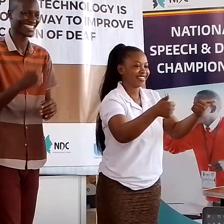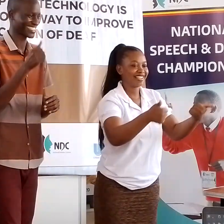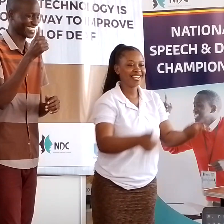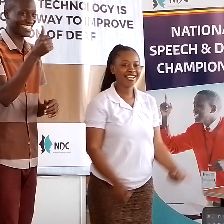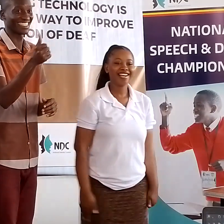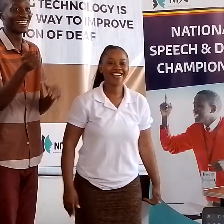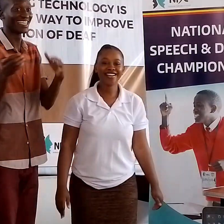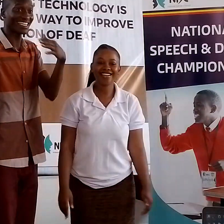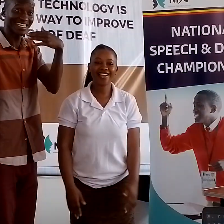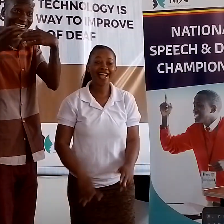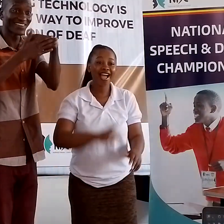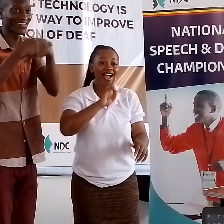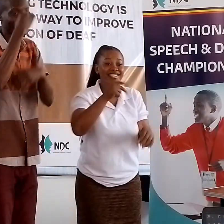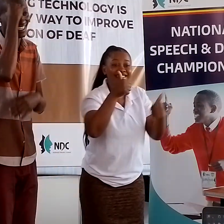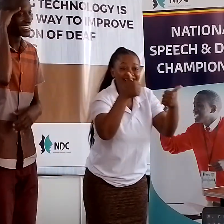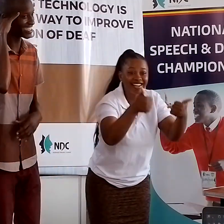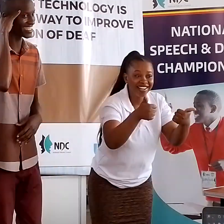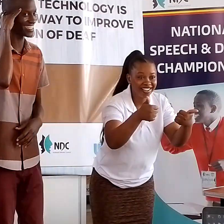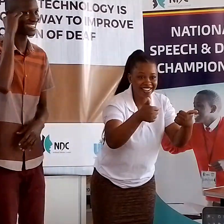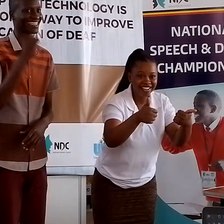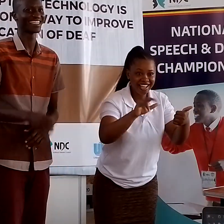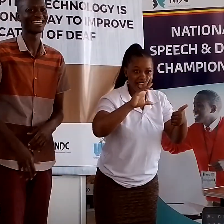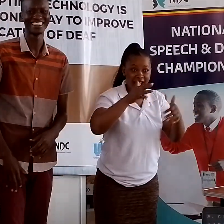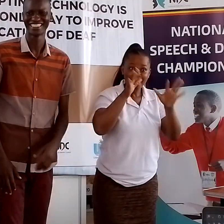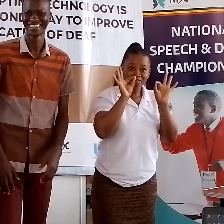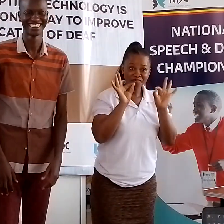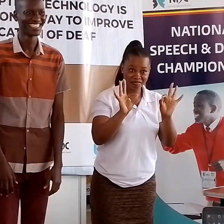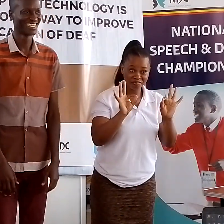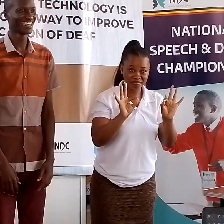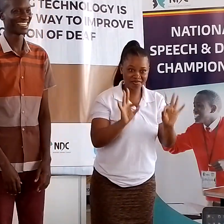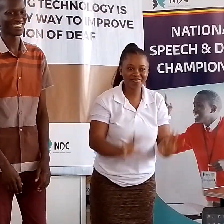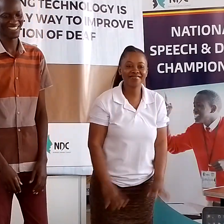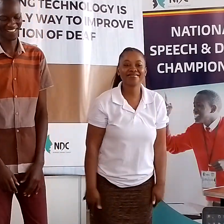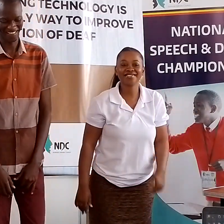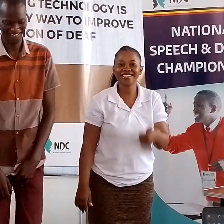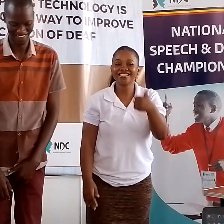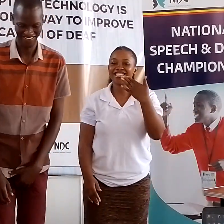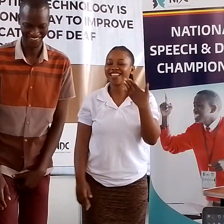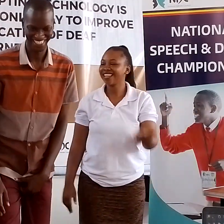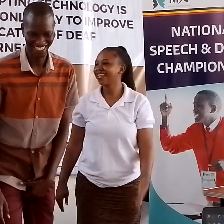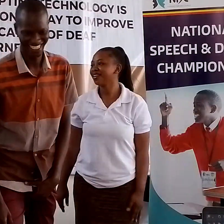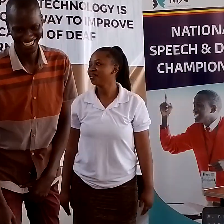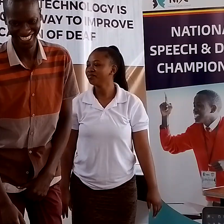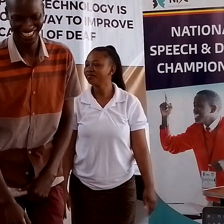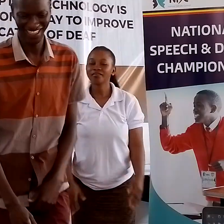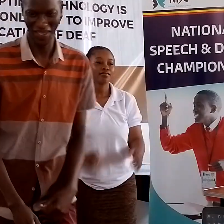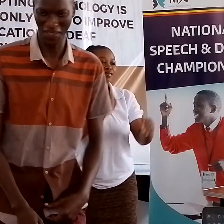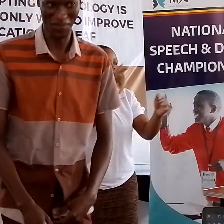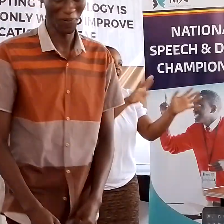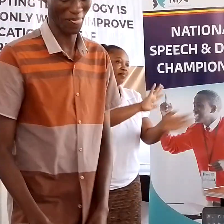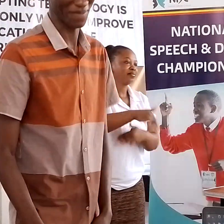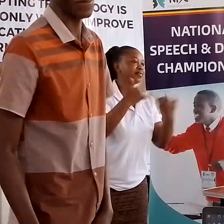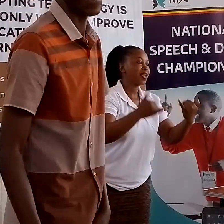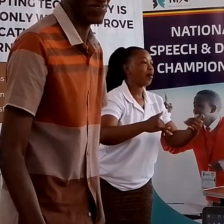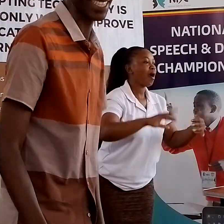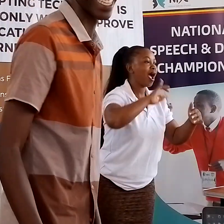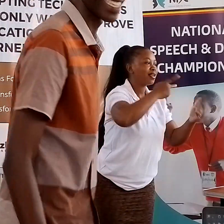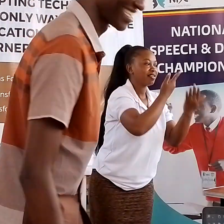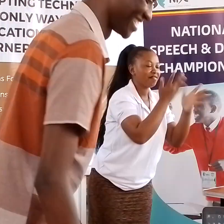I think the answer is gotten. And let's go direct to the business now.